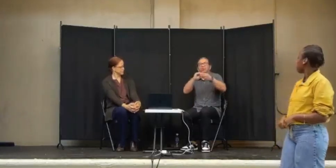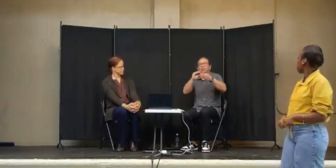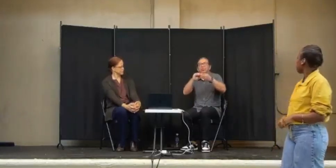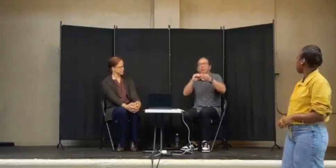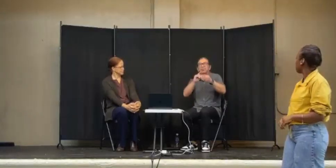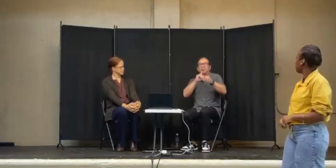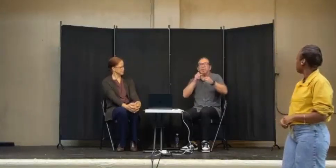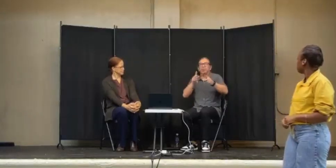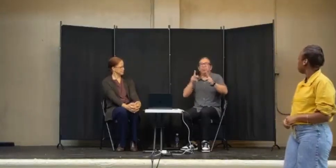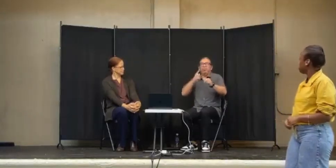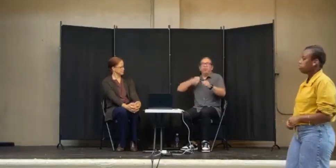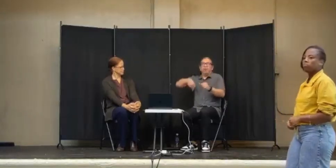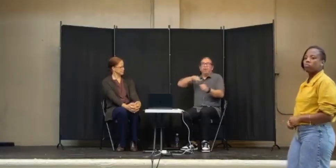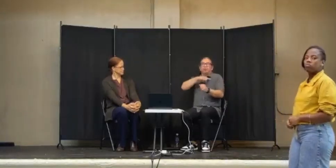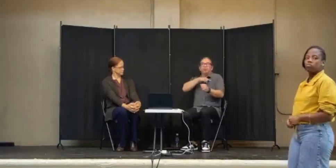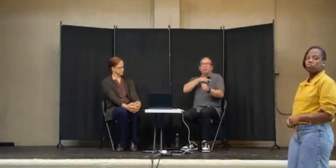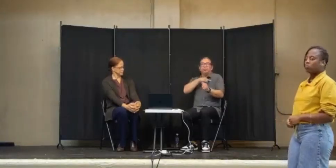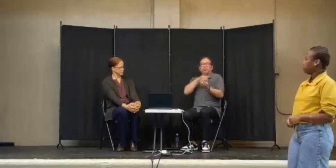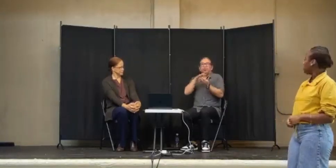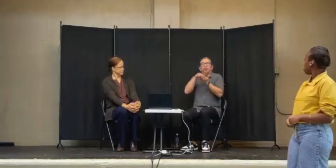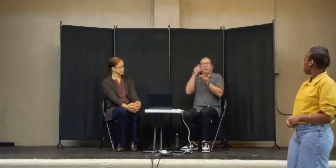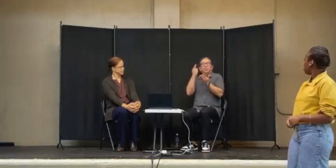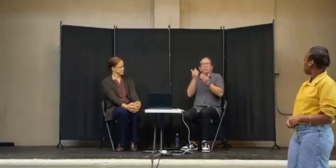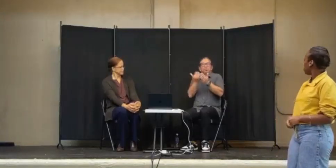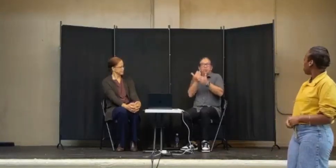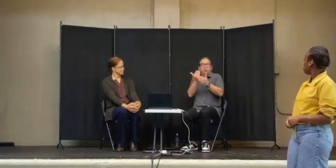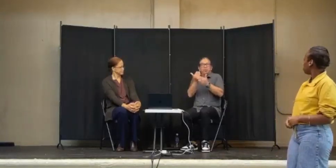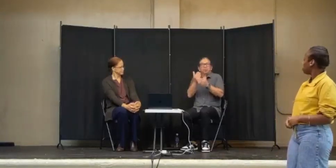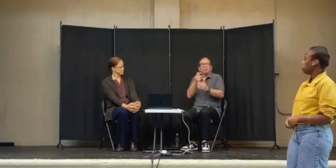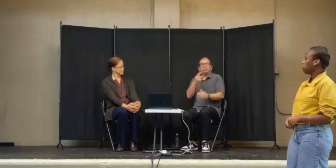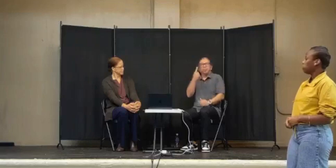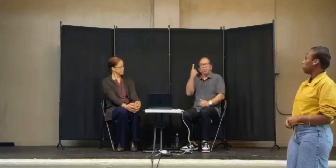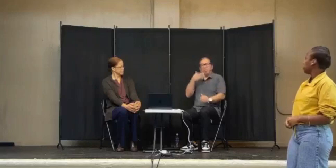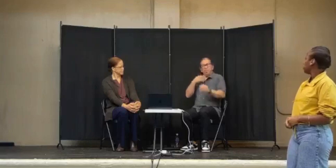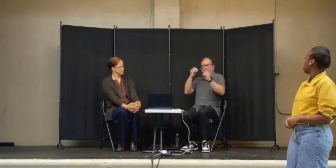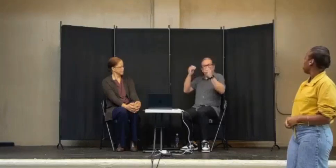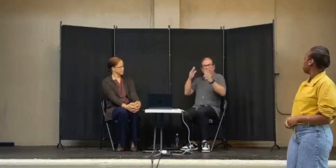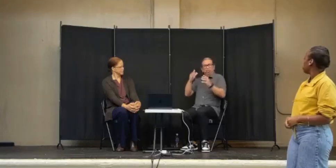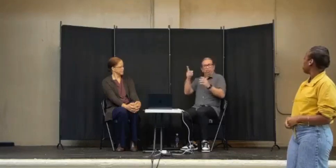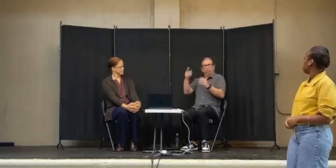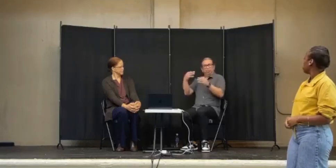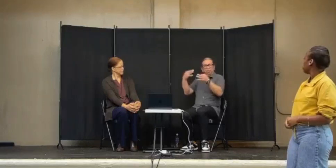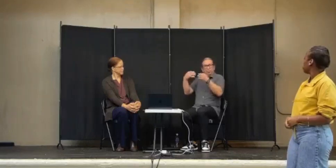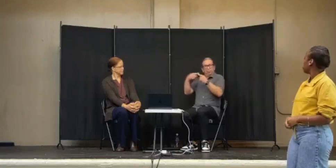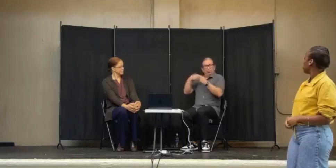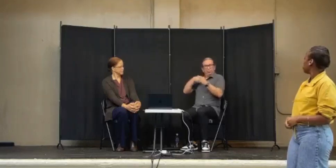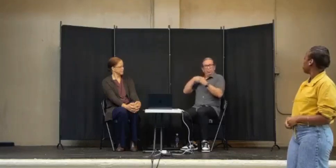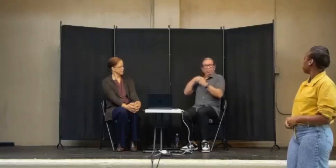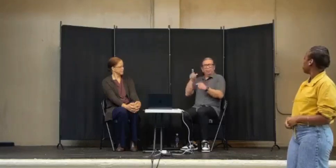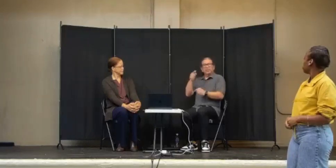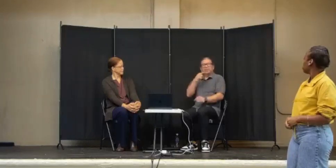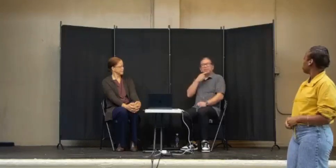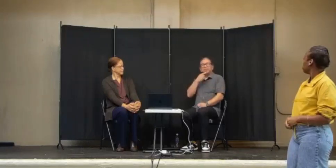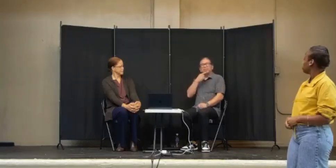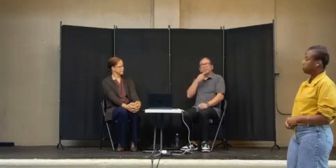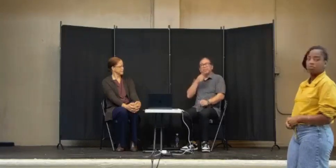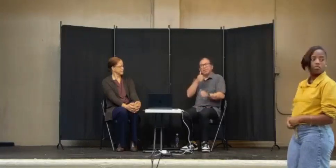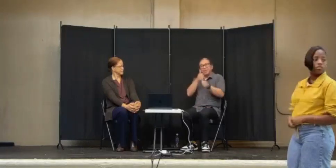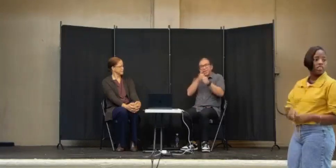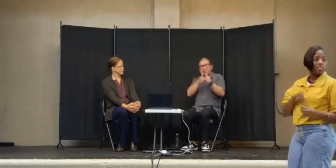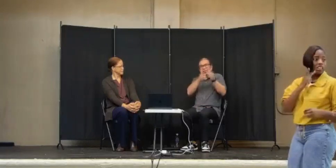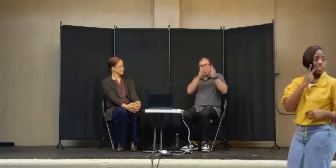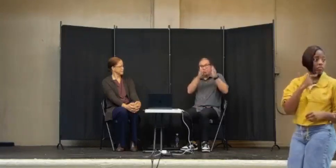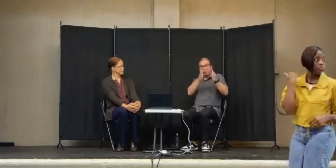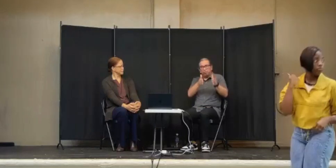sharing and all of your stories. We learned something new from that. When my teacher said to